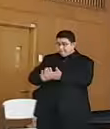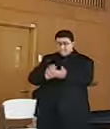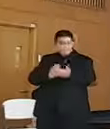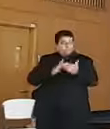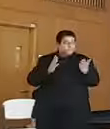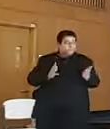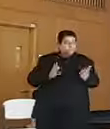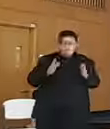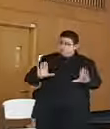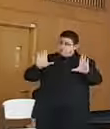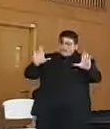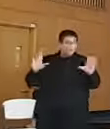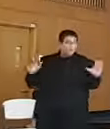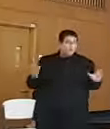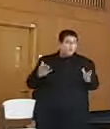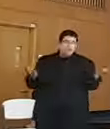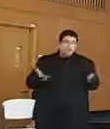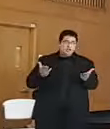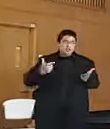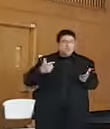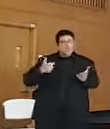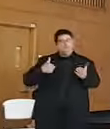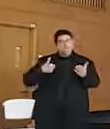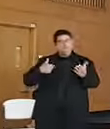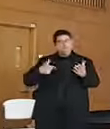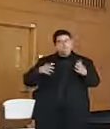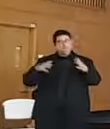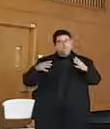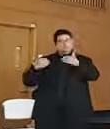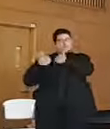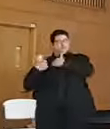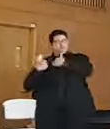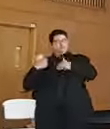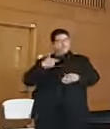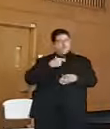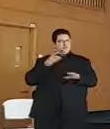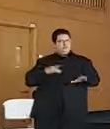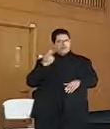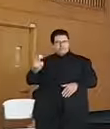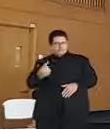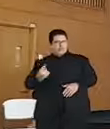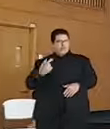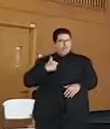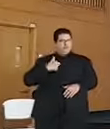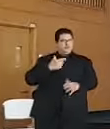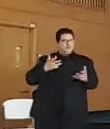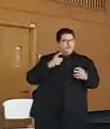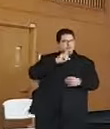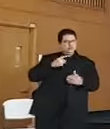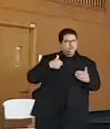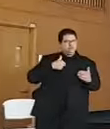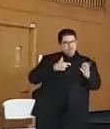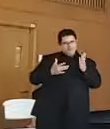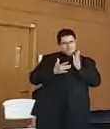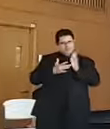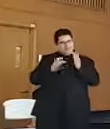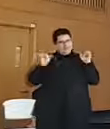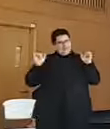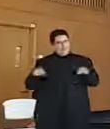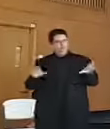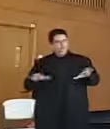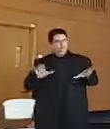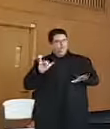our life, then it's incumbent on us to do something. But we want to make sure we are technically able to do that well without